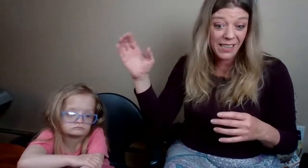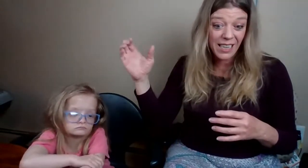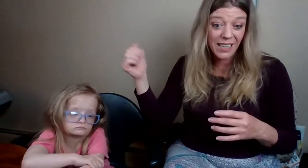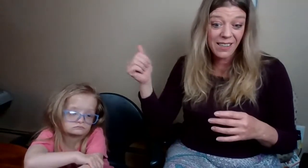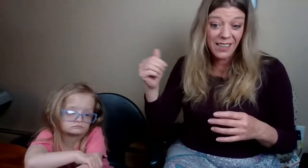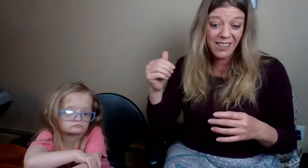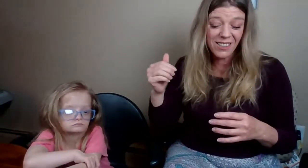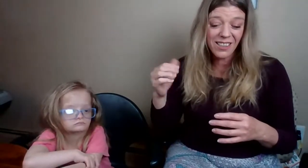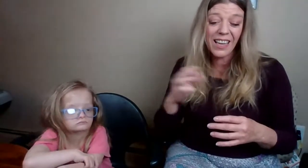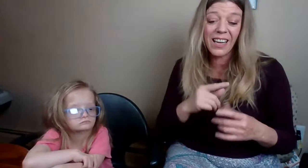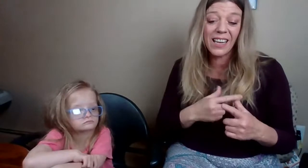ABCs, then